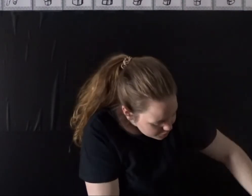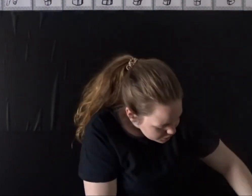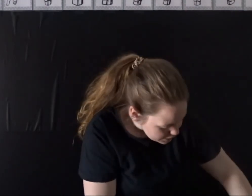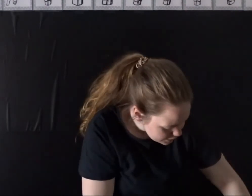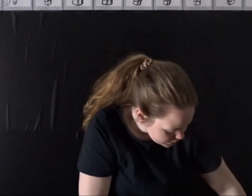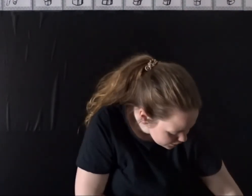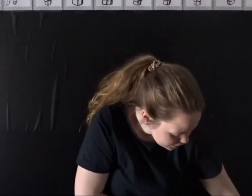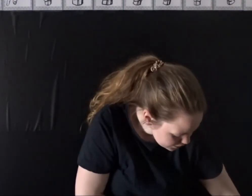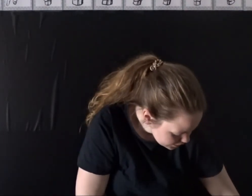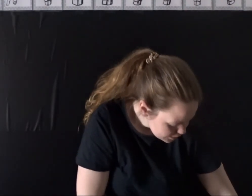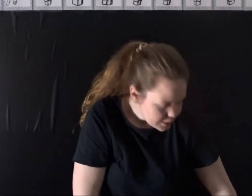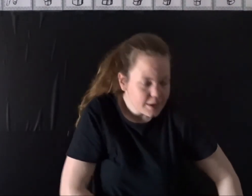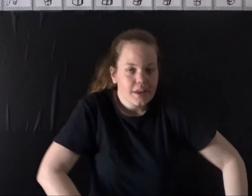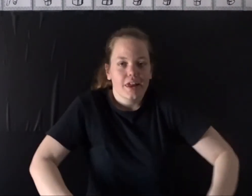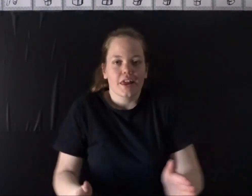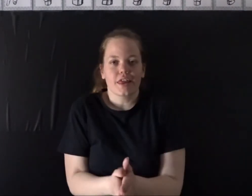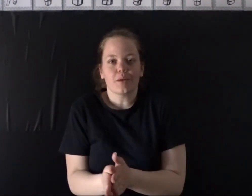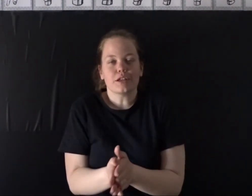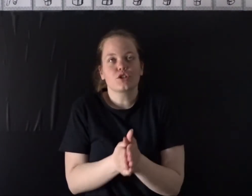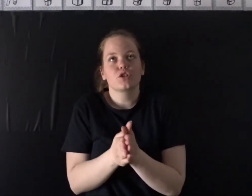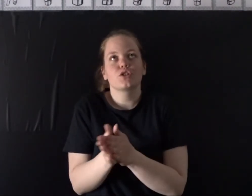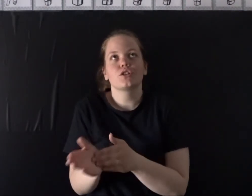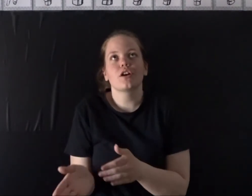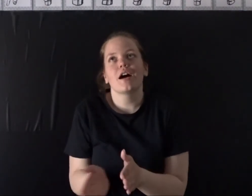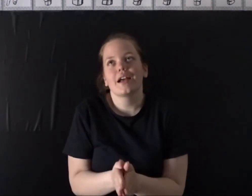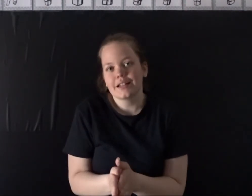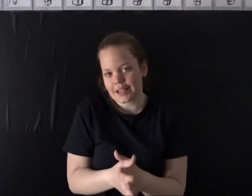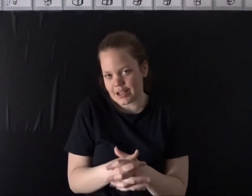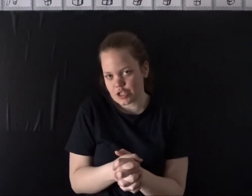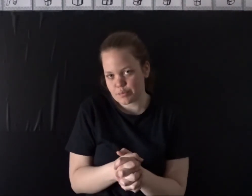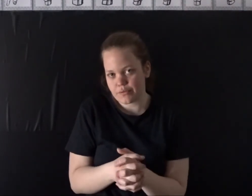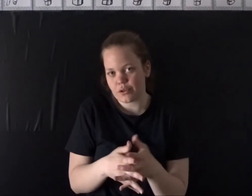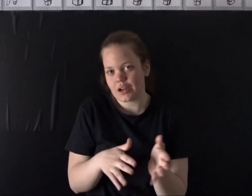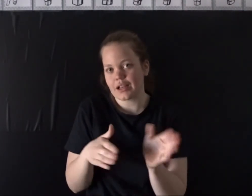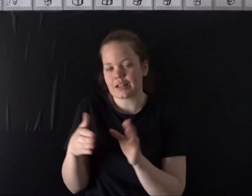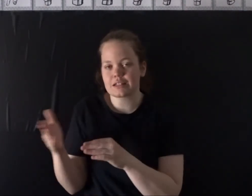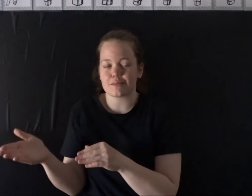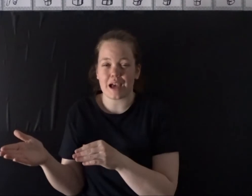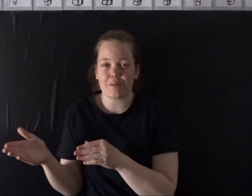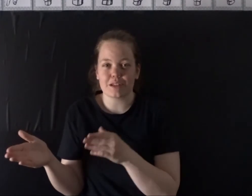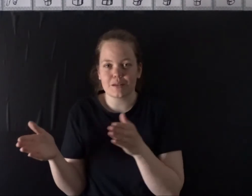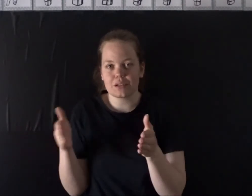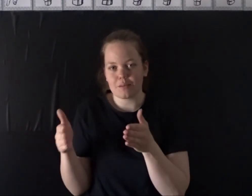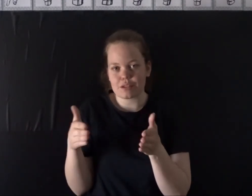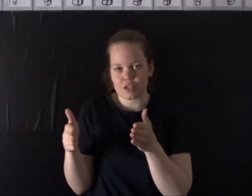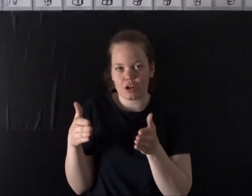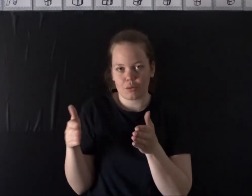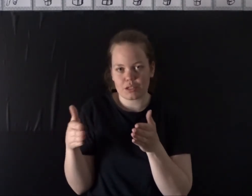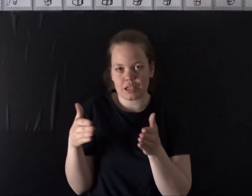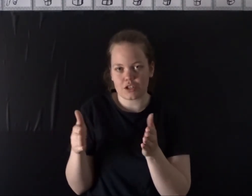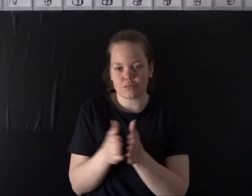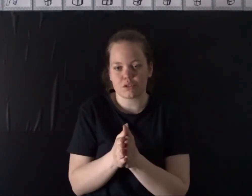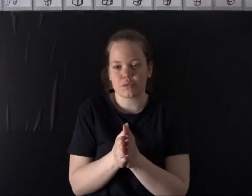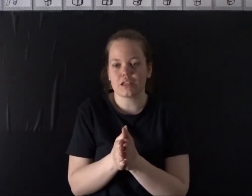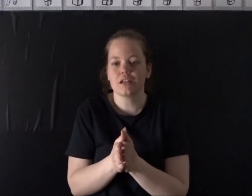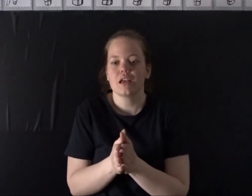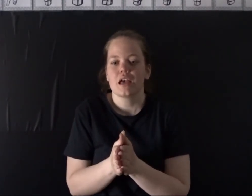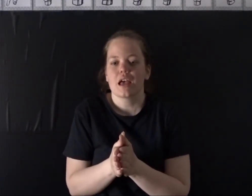one that we try to catch before it gets to mad, but sometimes it's a hard one to catch in between.